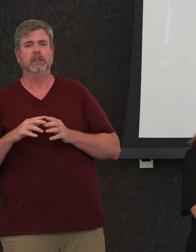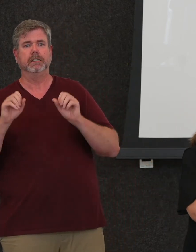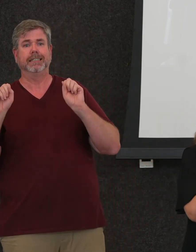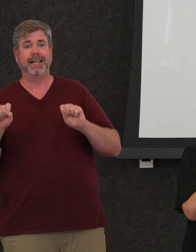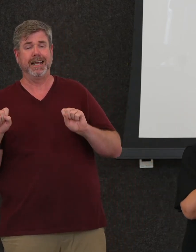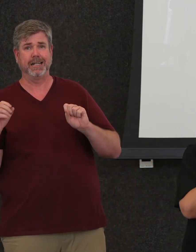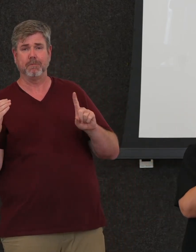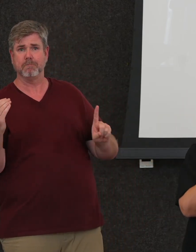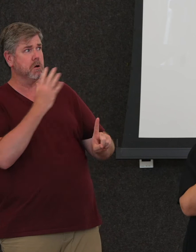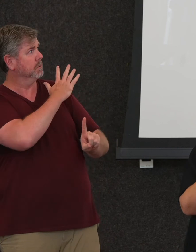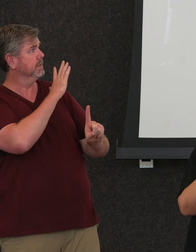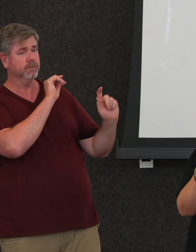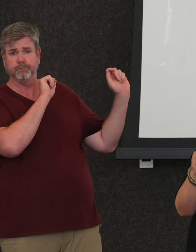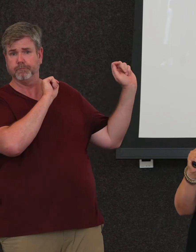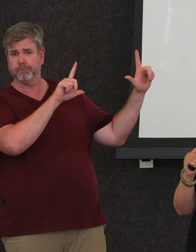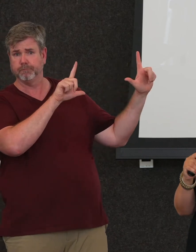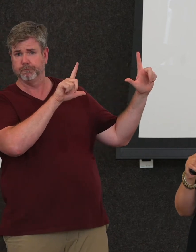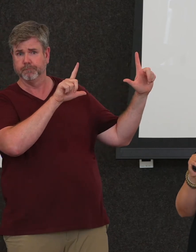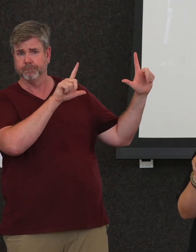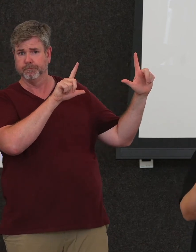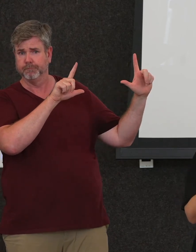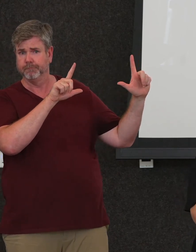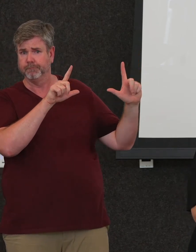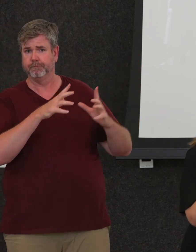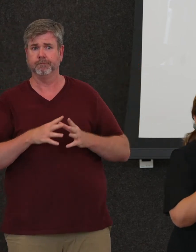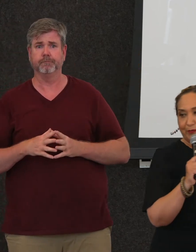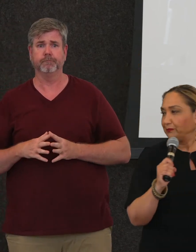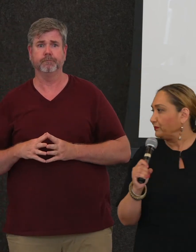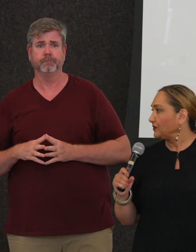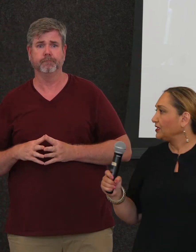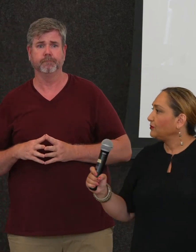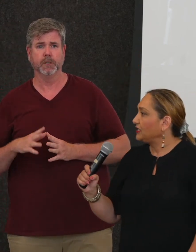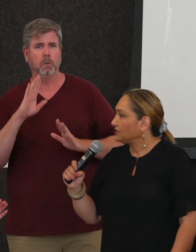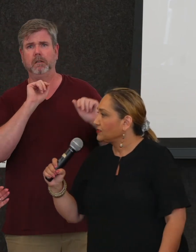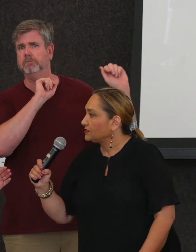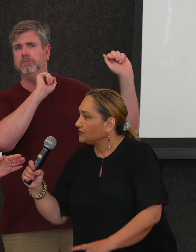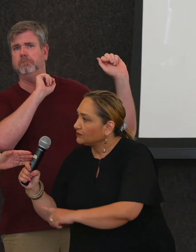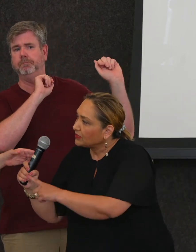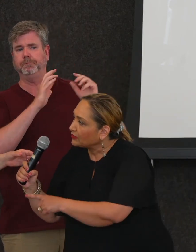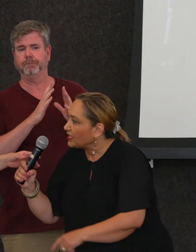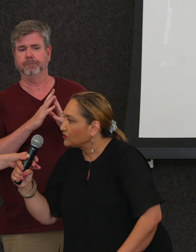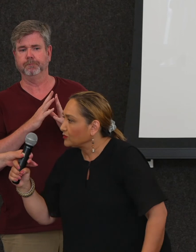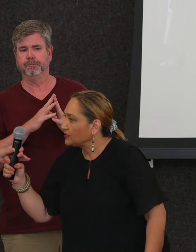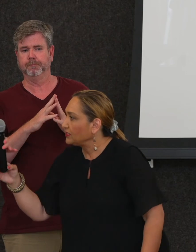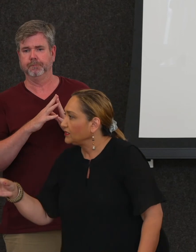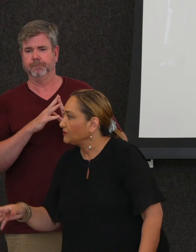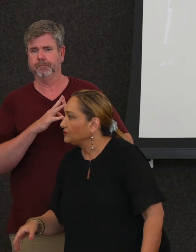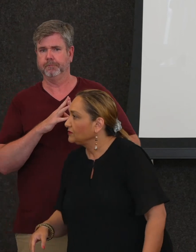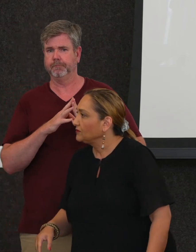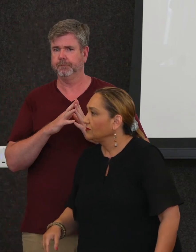I don't have it off the top of my head, but yes, yeah. Okay. Anybody else? How doctors want to